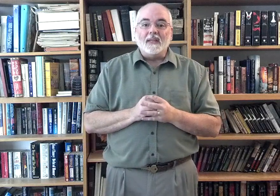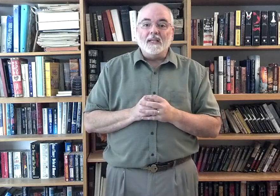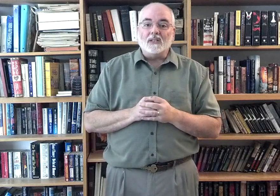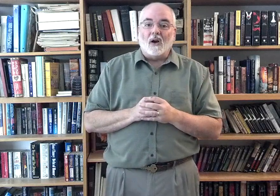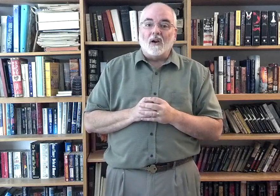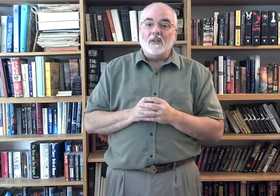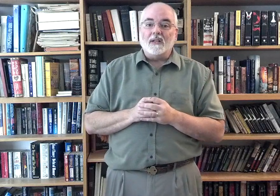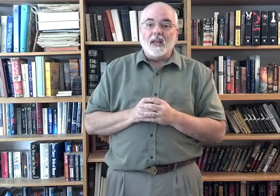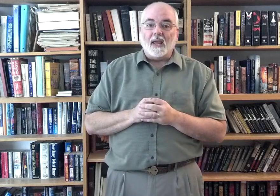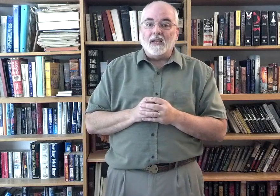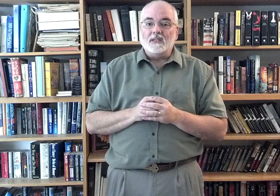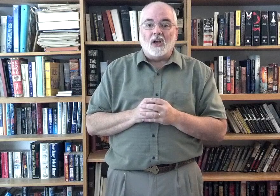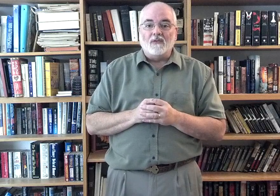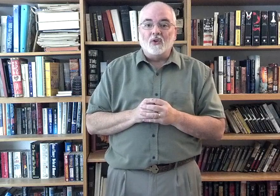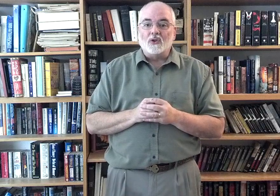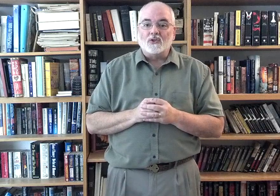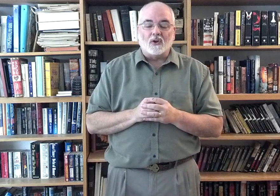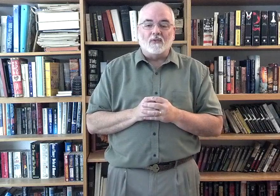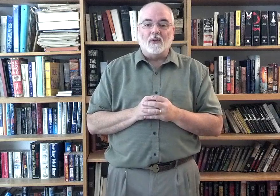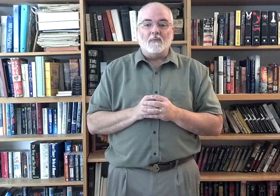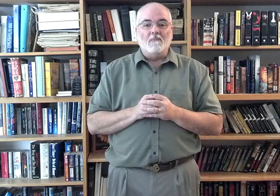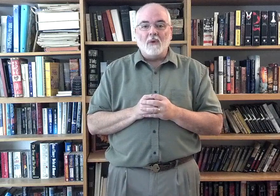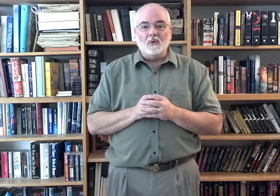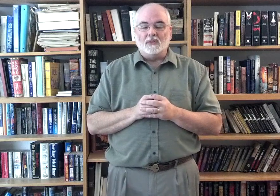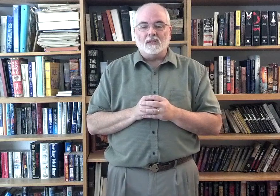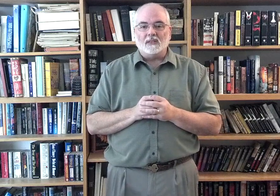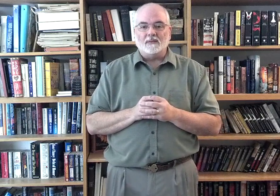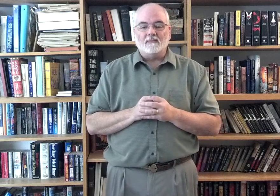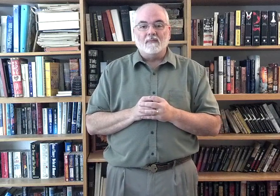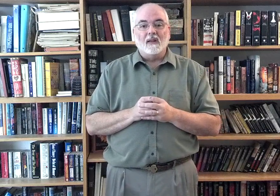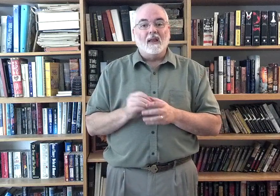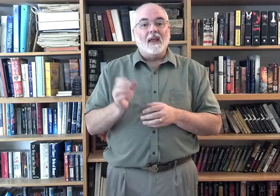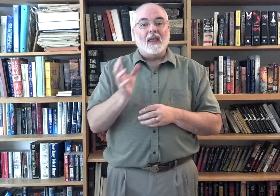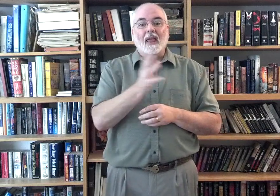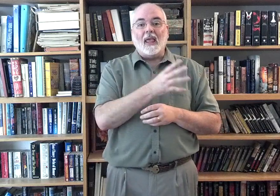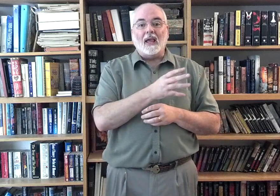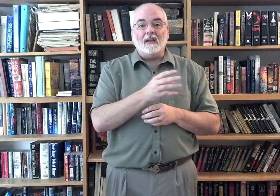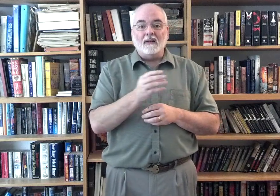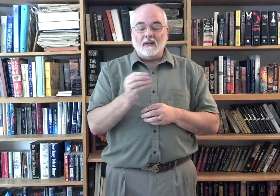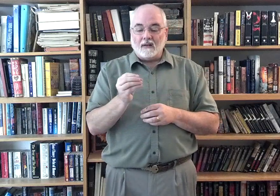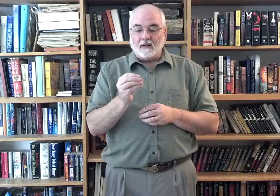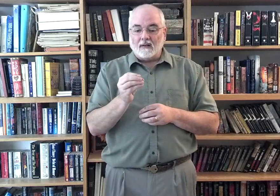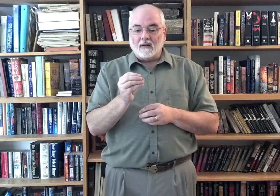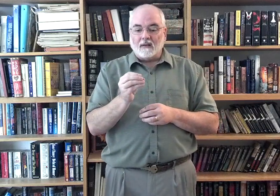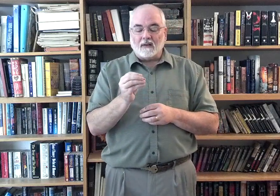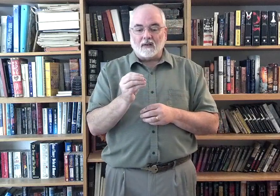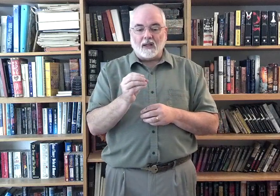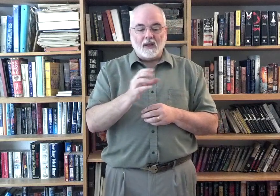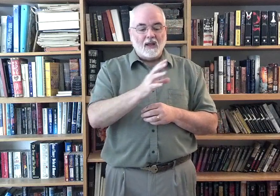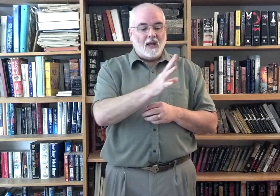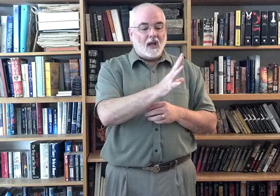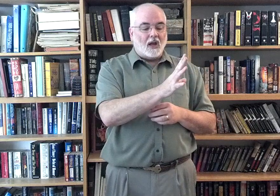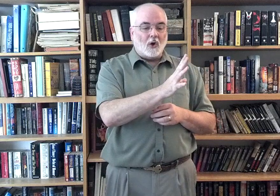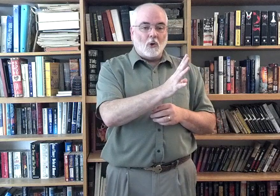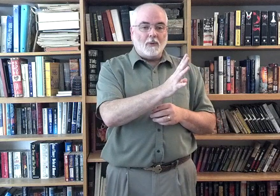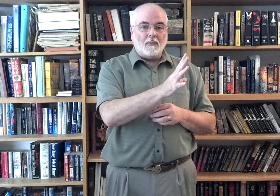these are the days of your servant Moses. And, okay, an open